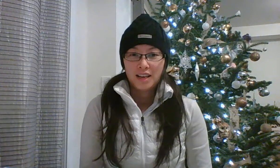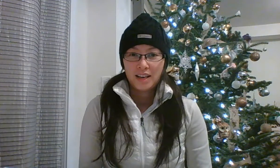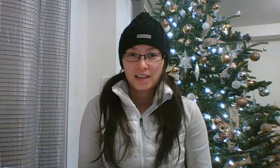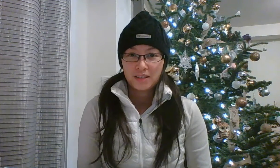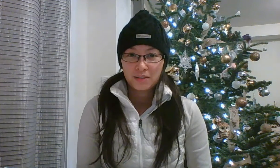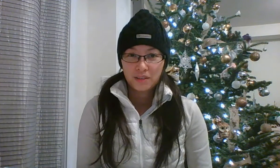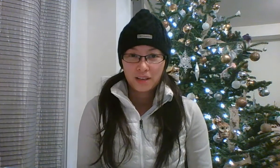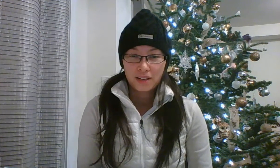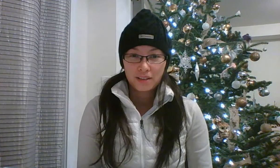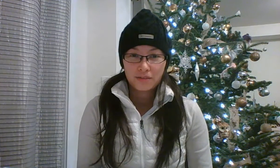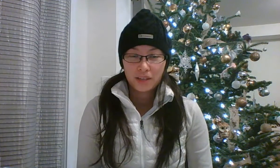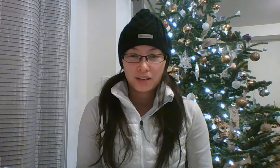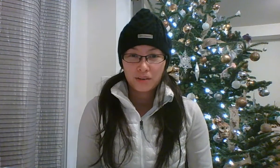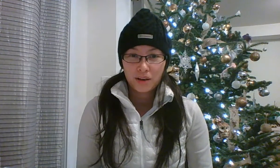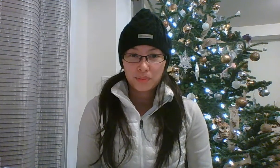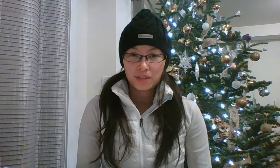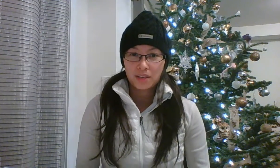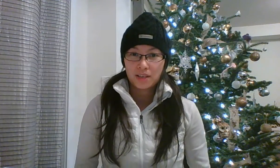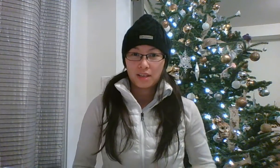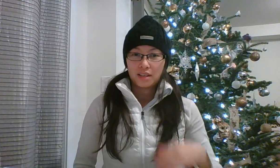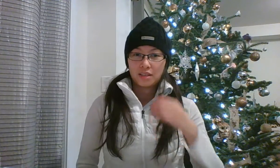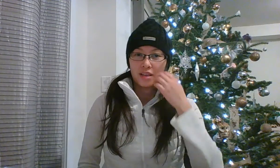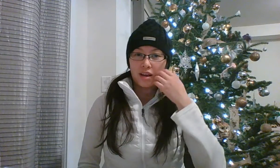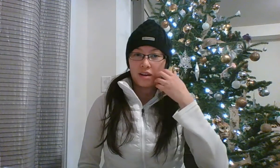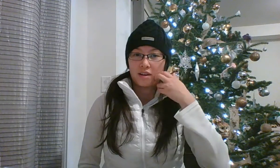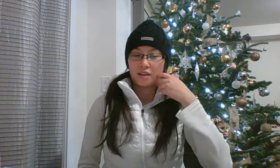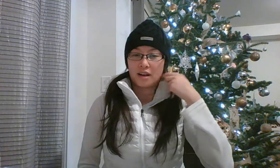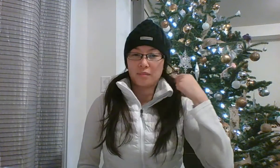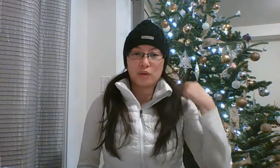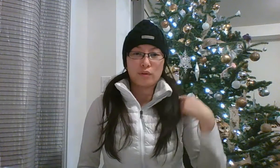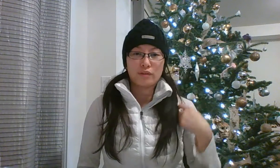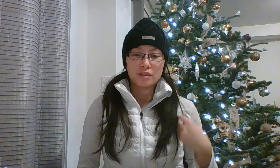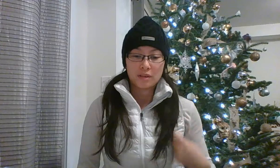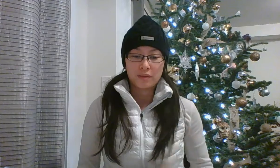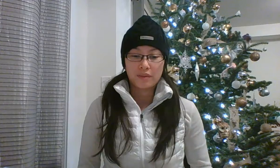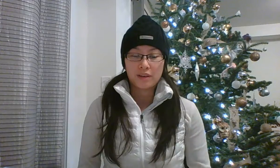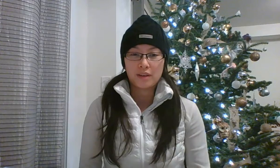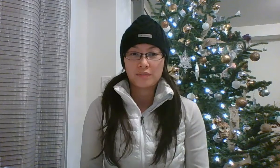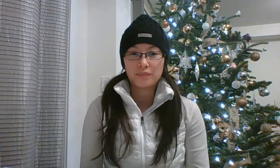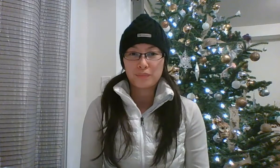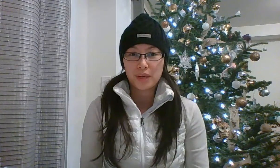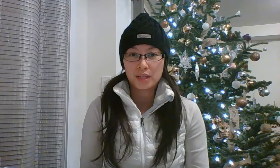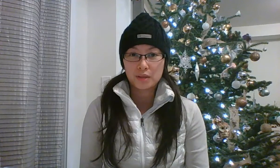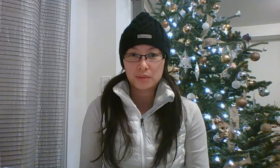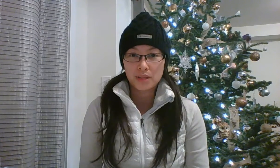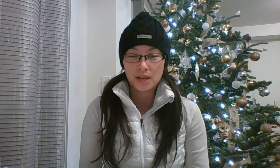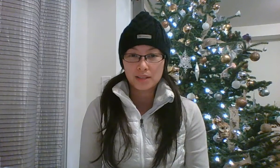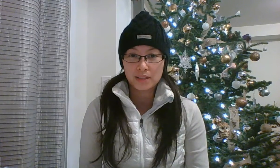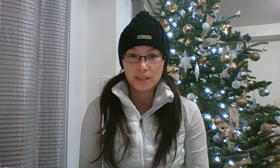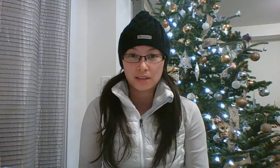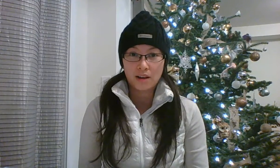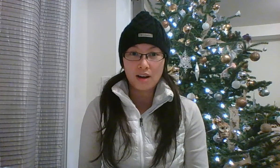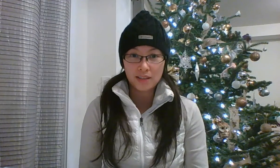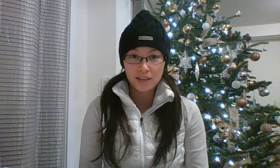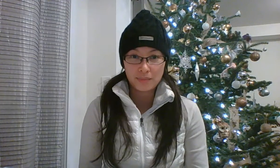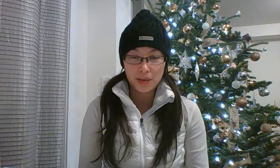Hi, so today in this video, I'm just gonna go over some of the bingo signs in the holiday